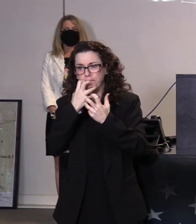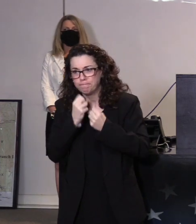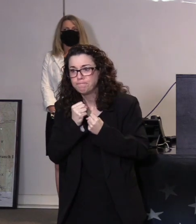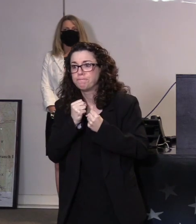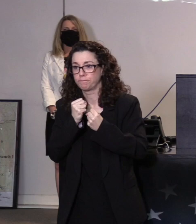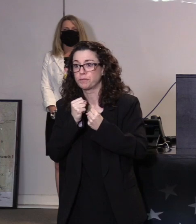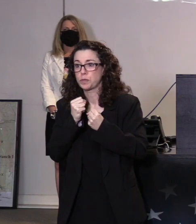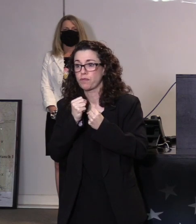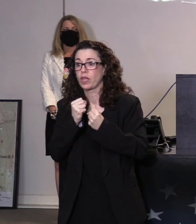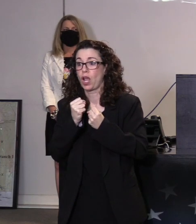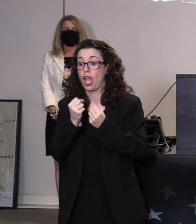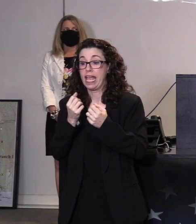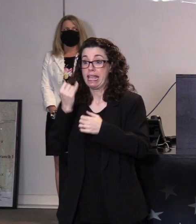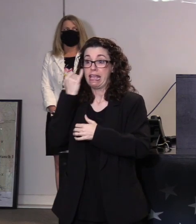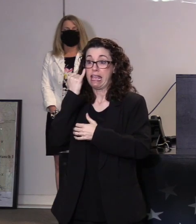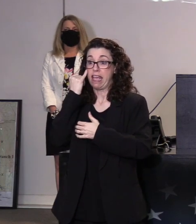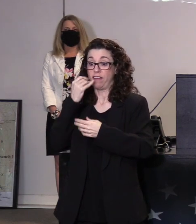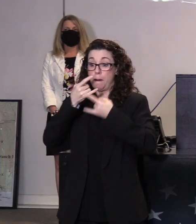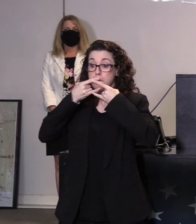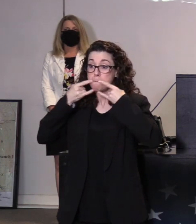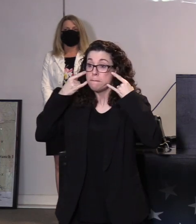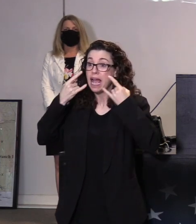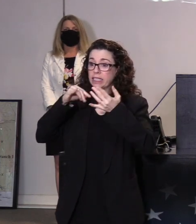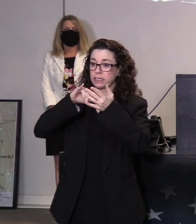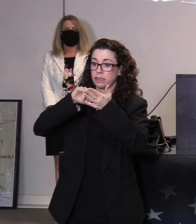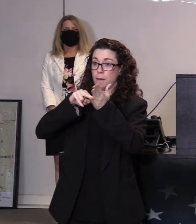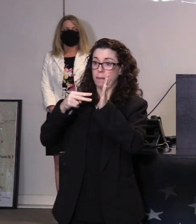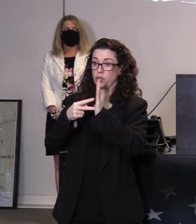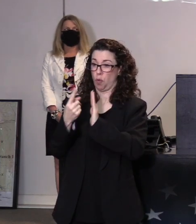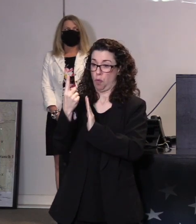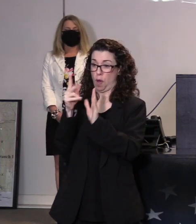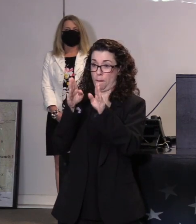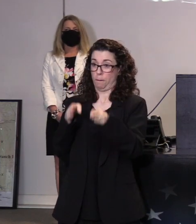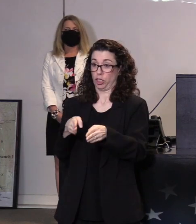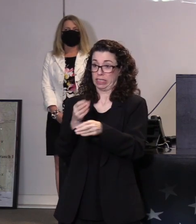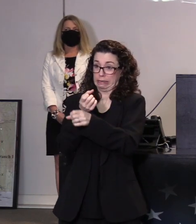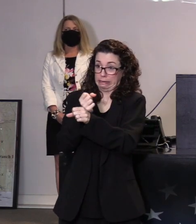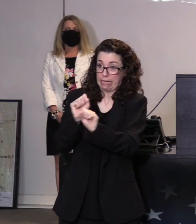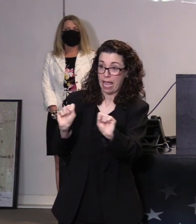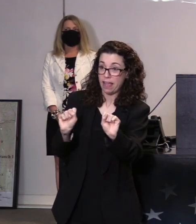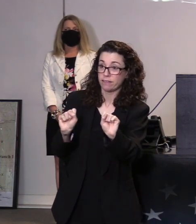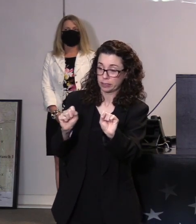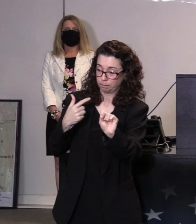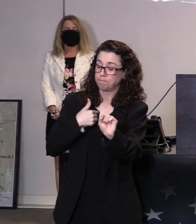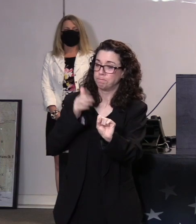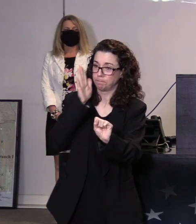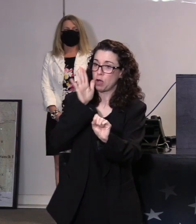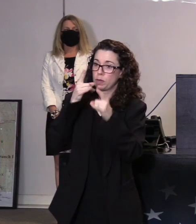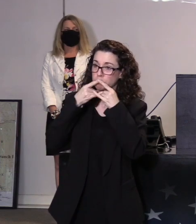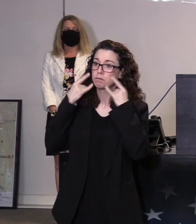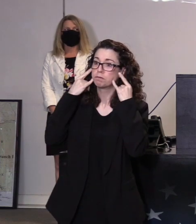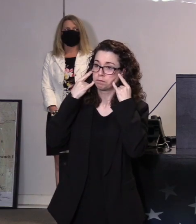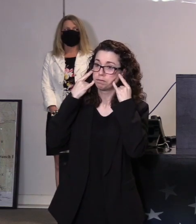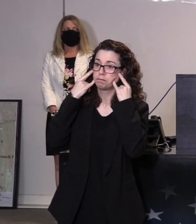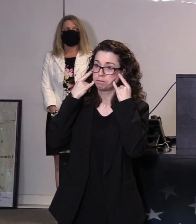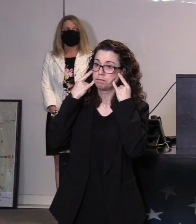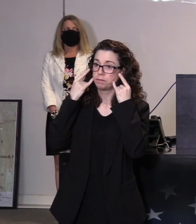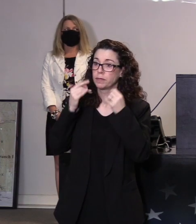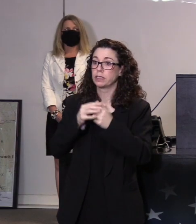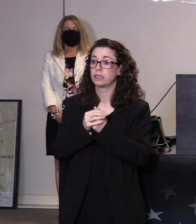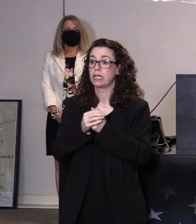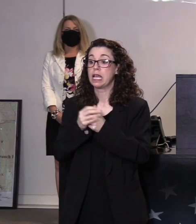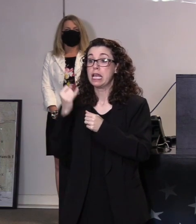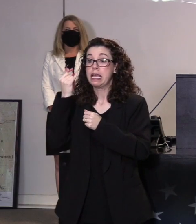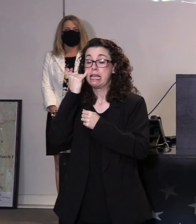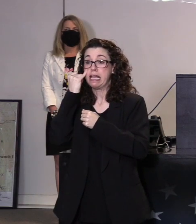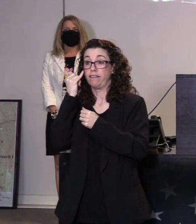even one person might stay well because we did wear it when we were around them. If it means you get to keep your